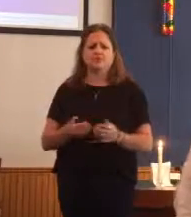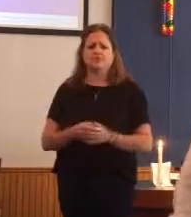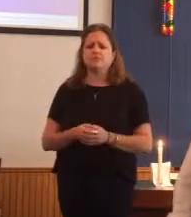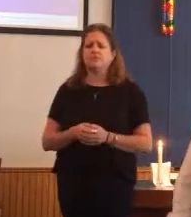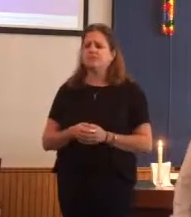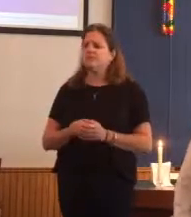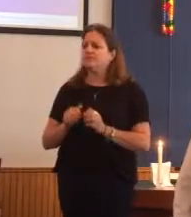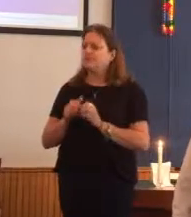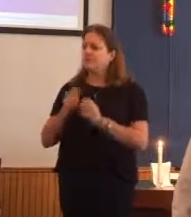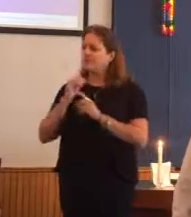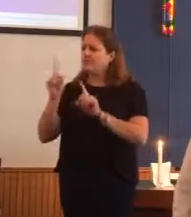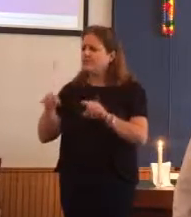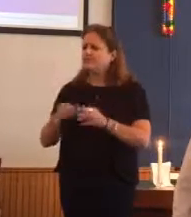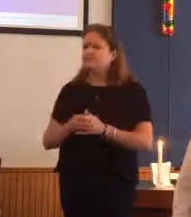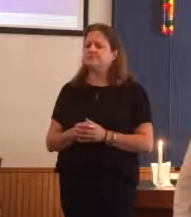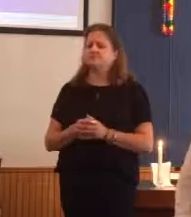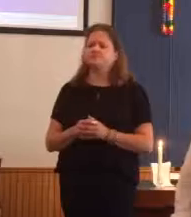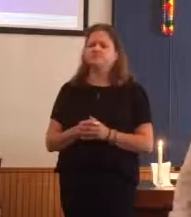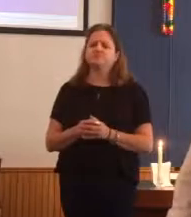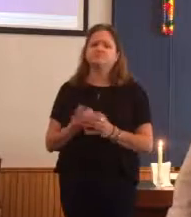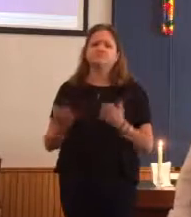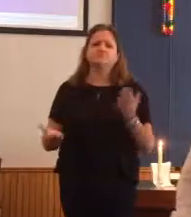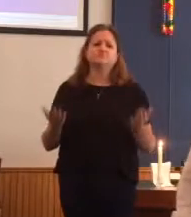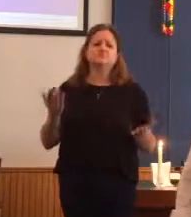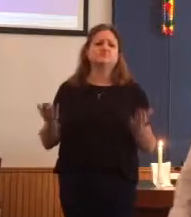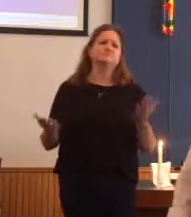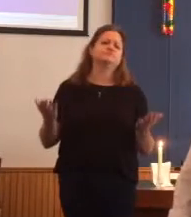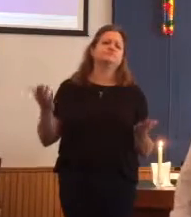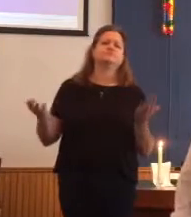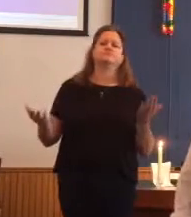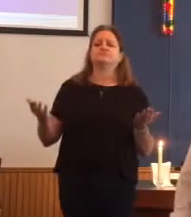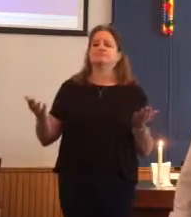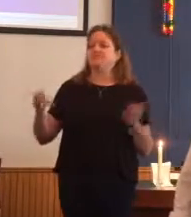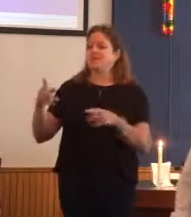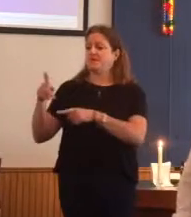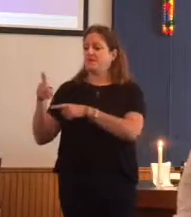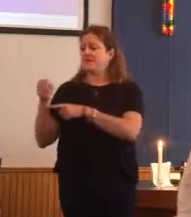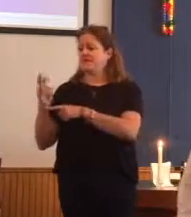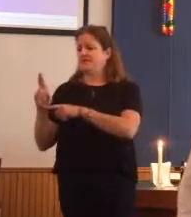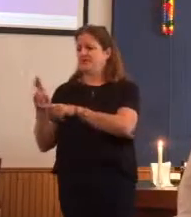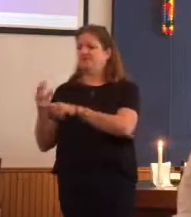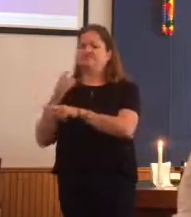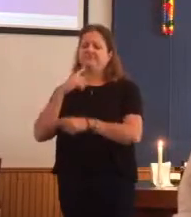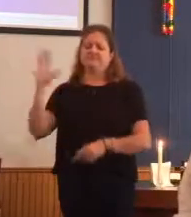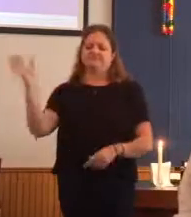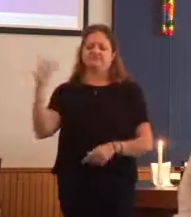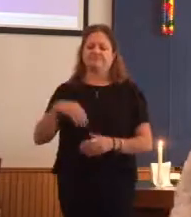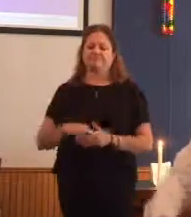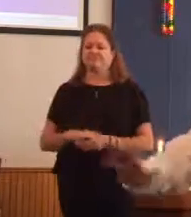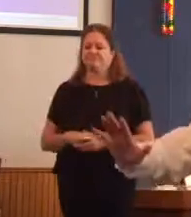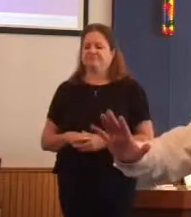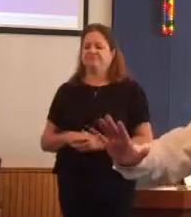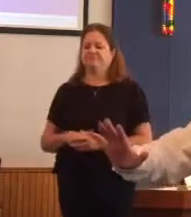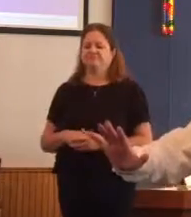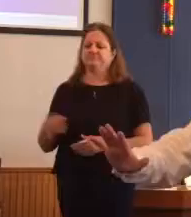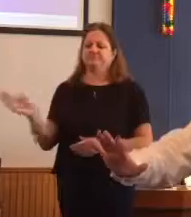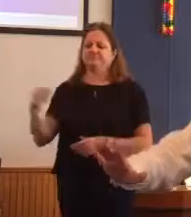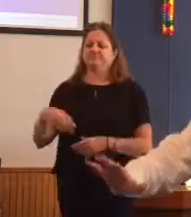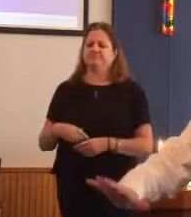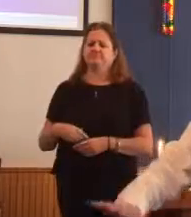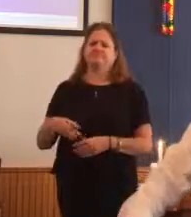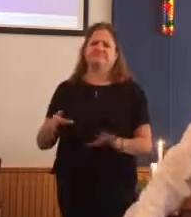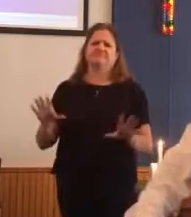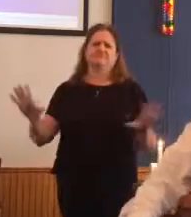How would you react? You might say something like Peter did. Whoa, wait